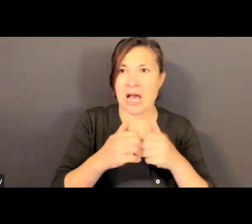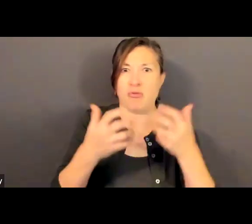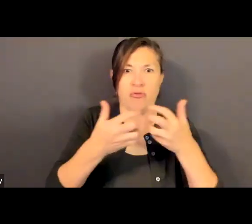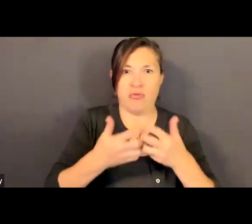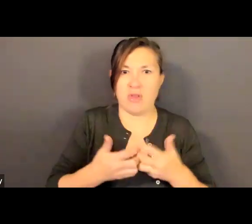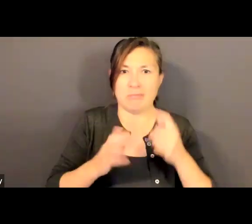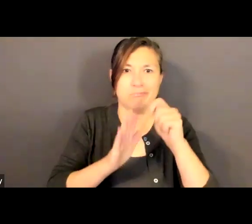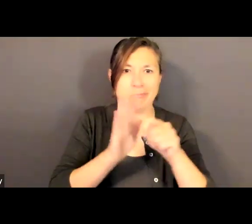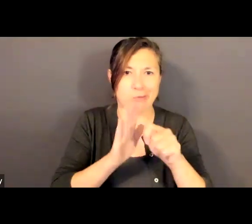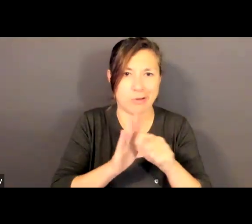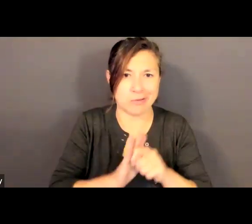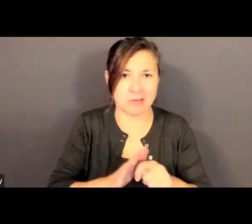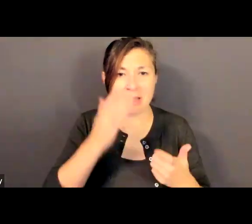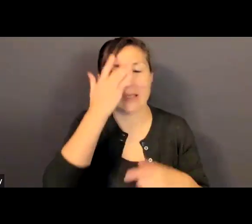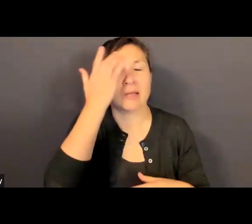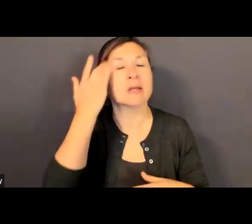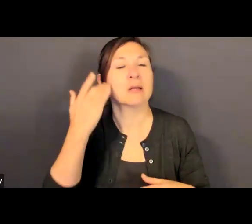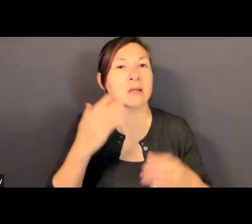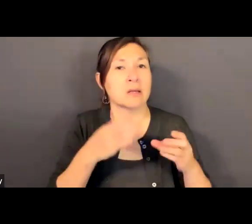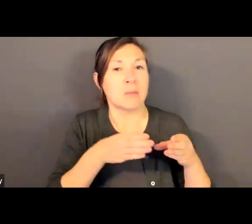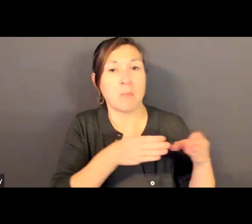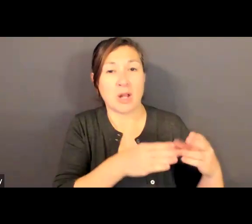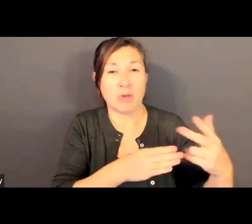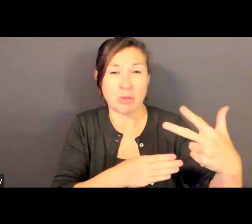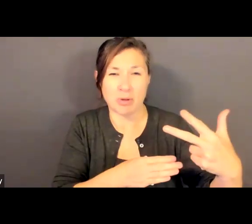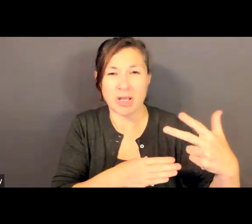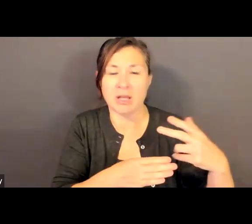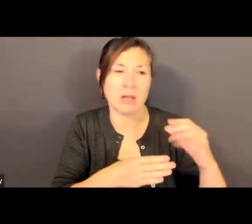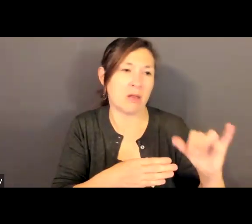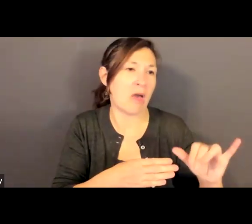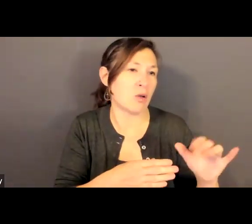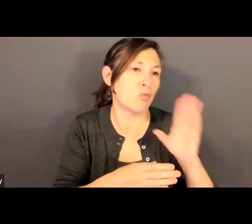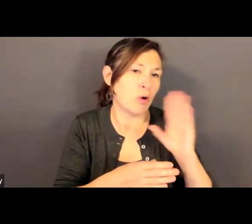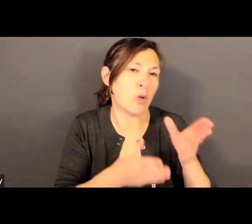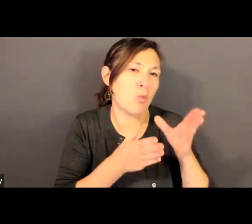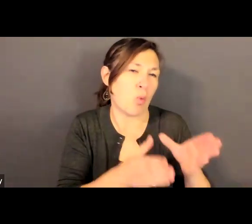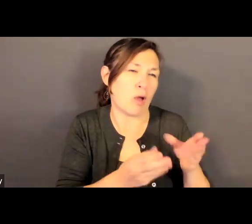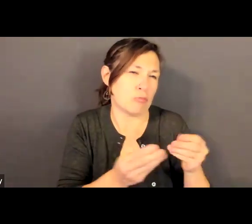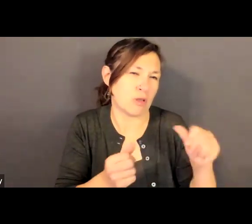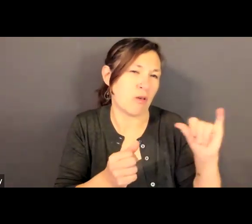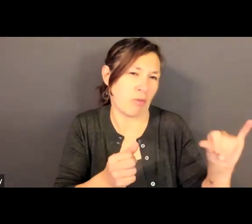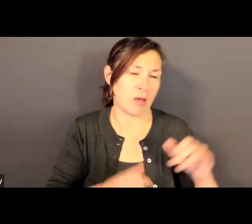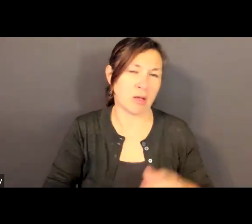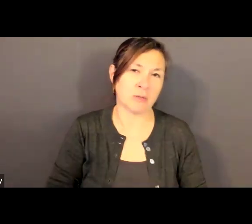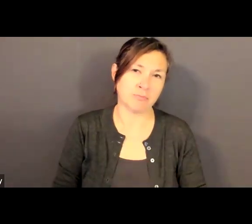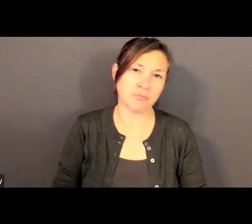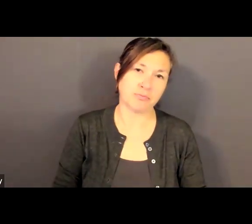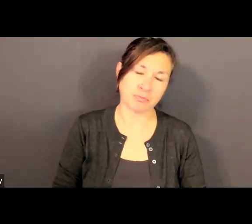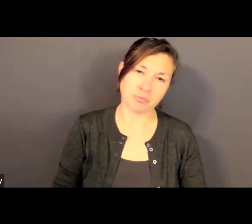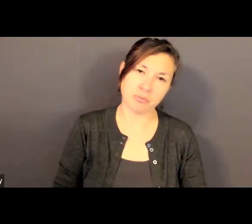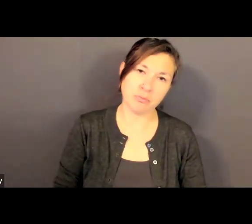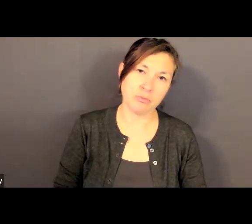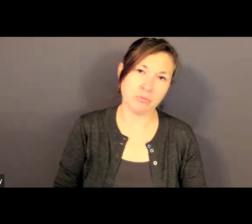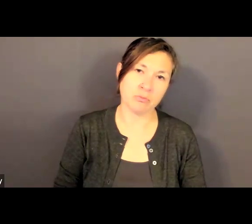So that pathway 3 is sort of the relief. But I think, you know, what we've learned is